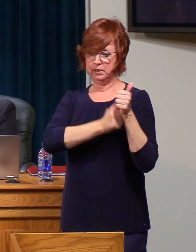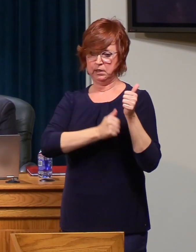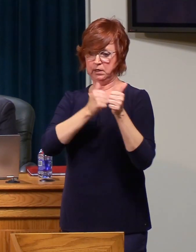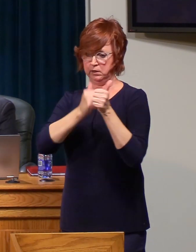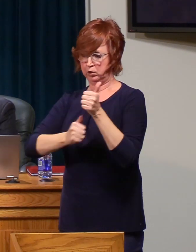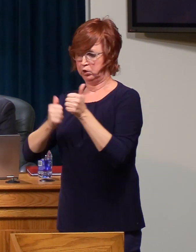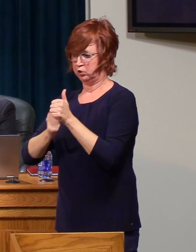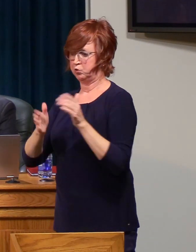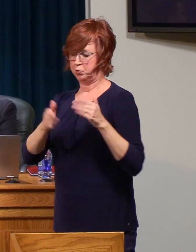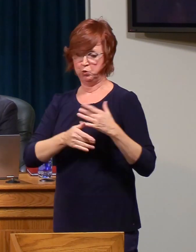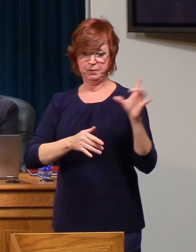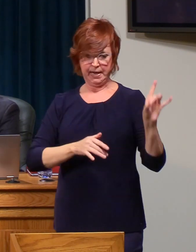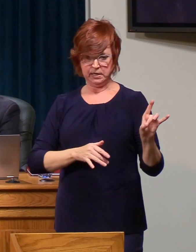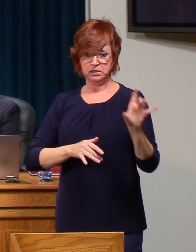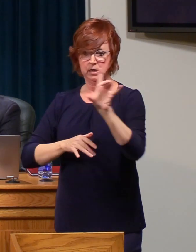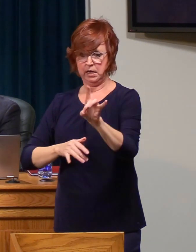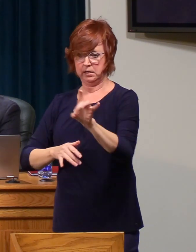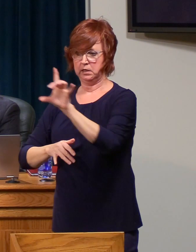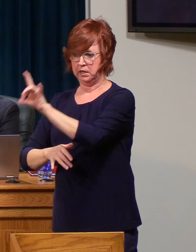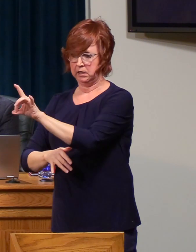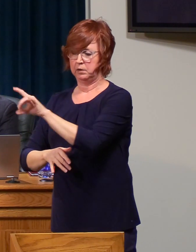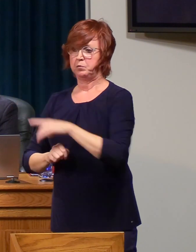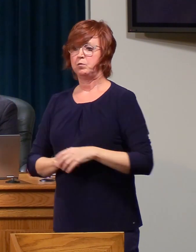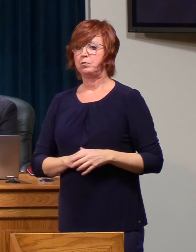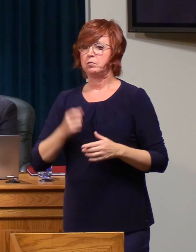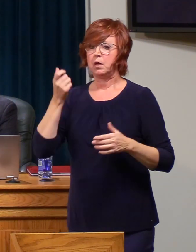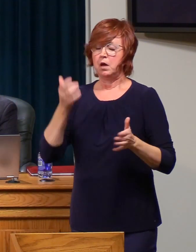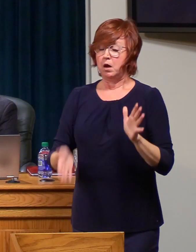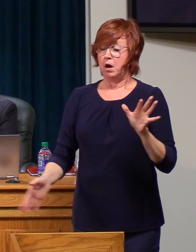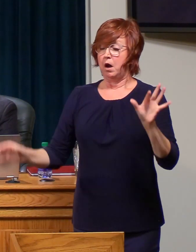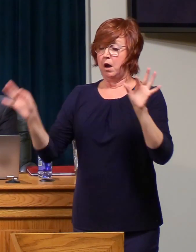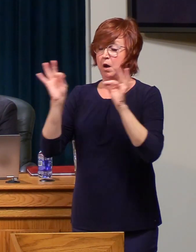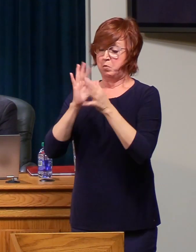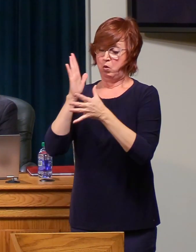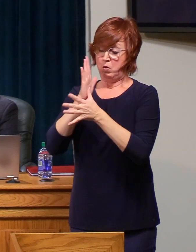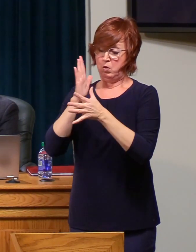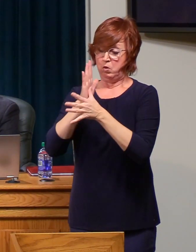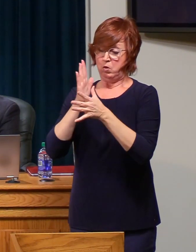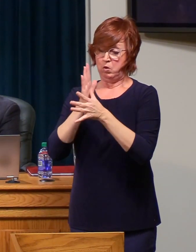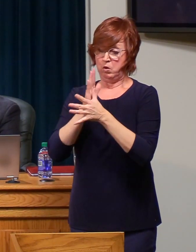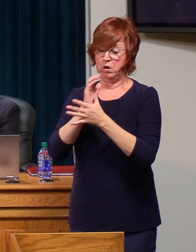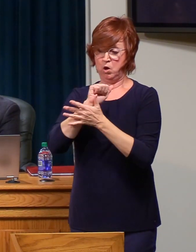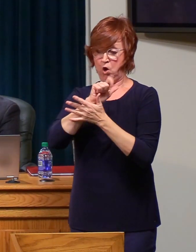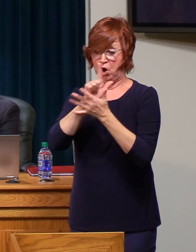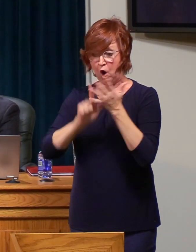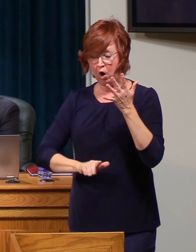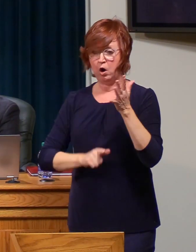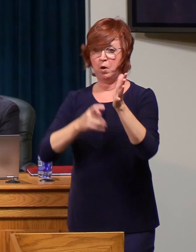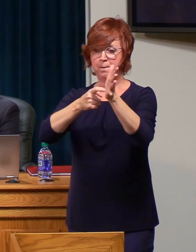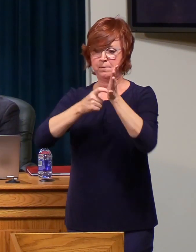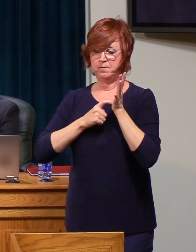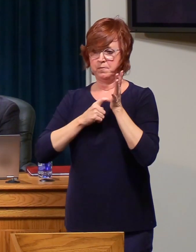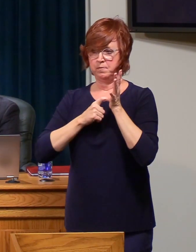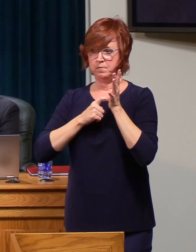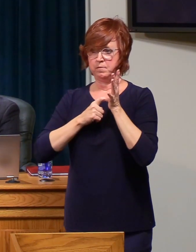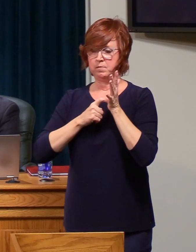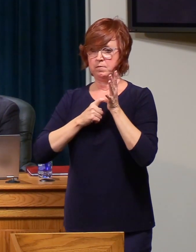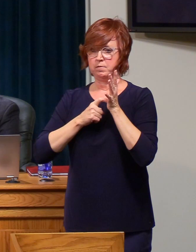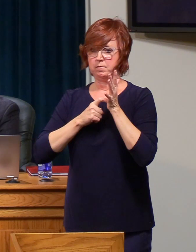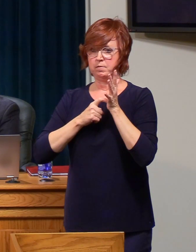each and all of these orders are now mandatory, including the requirement to self-isolate after returning from foreign travel.